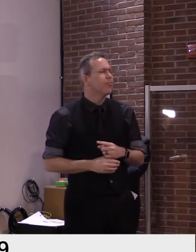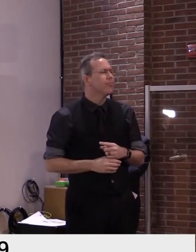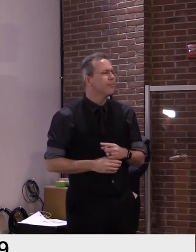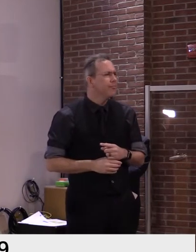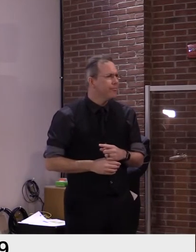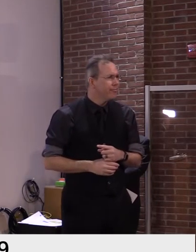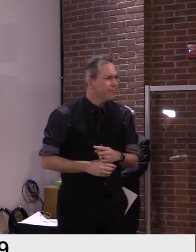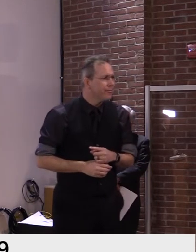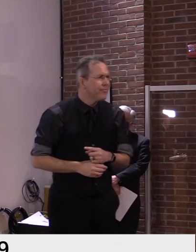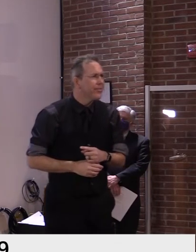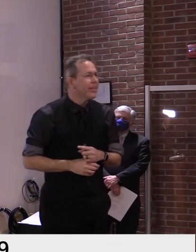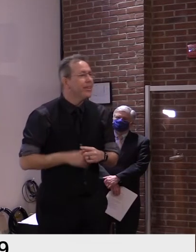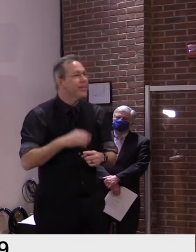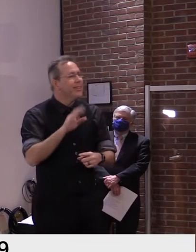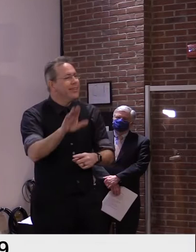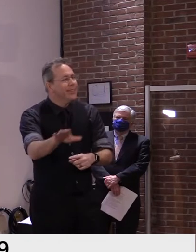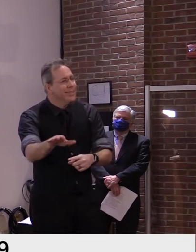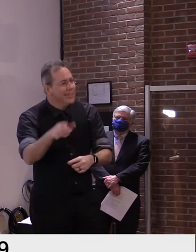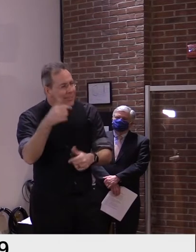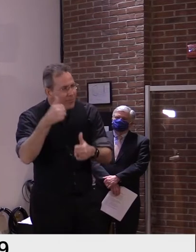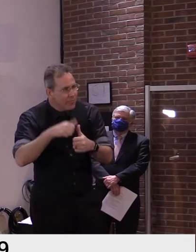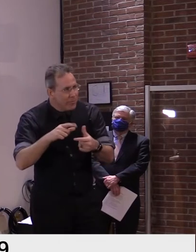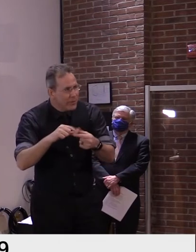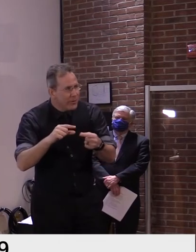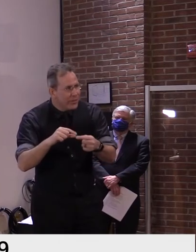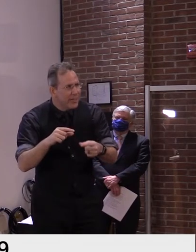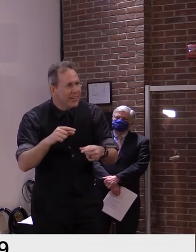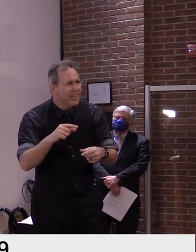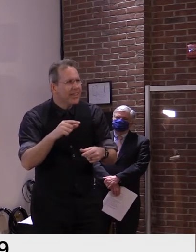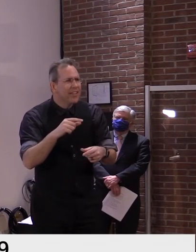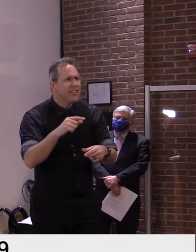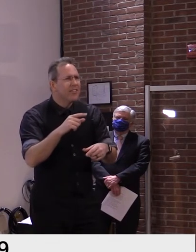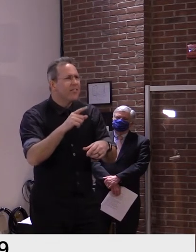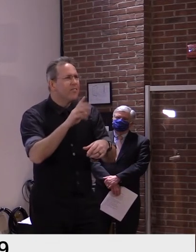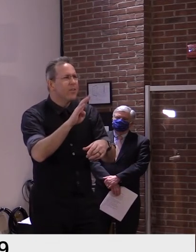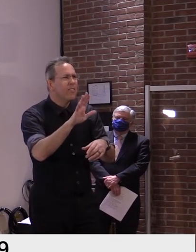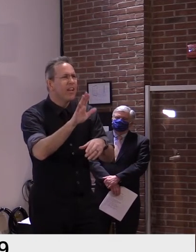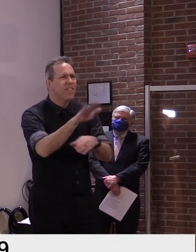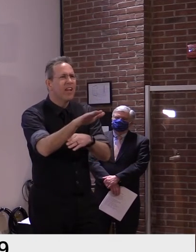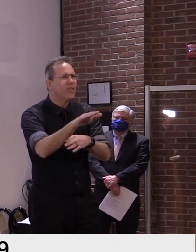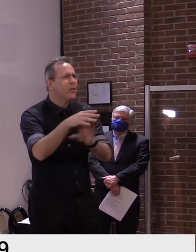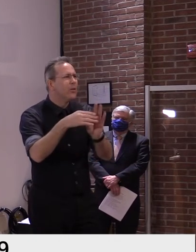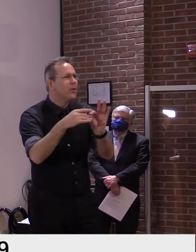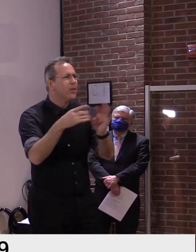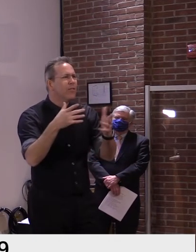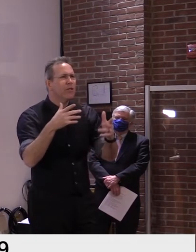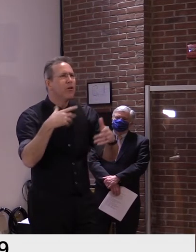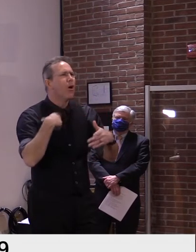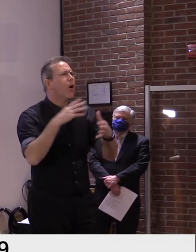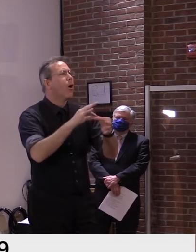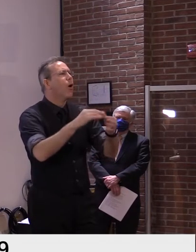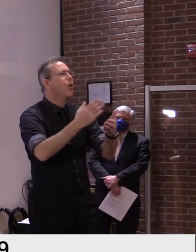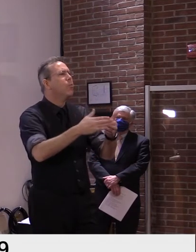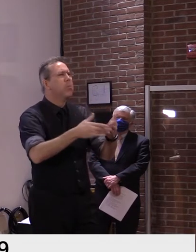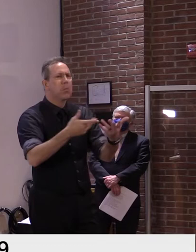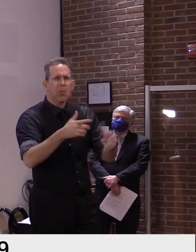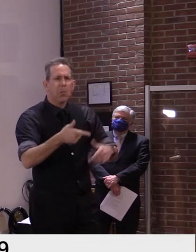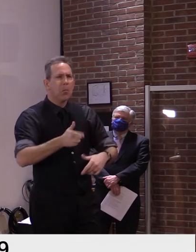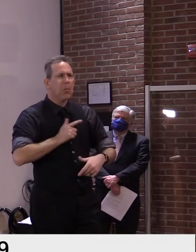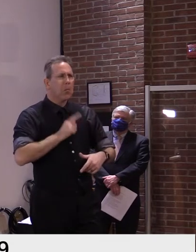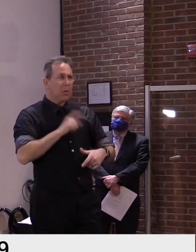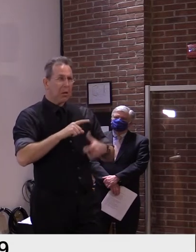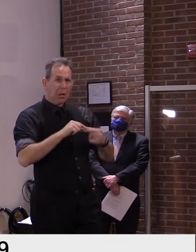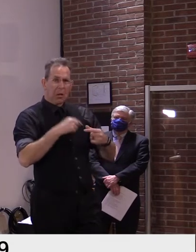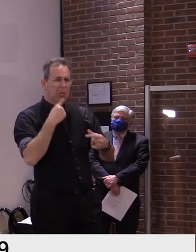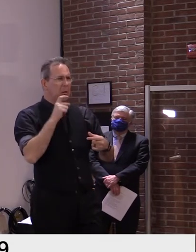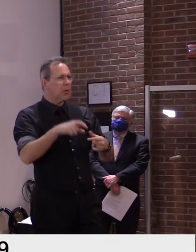4 o'clock, 5 o'clock in the afternoon, almost to the end when the polls were going to close. And so it's a different situation now.